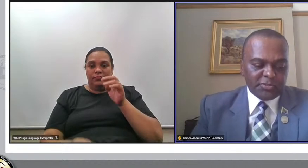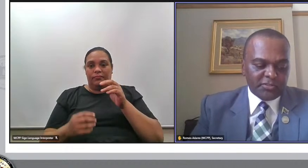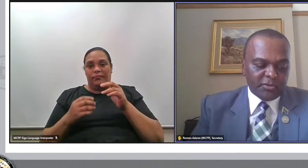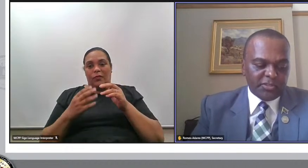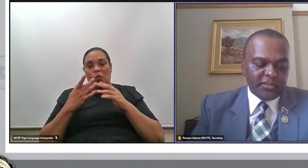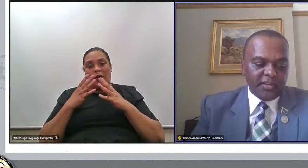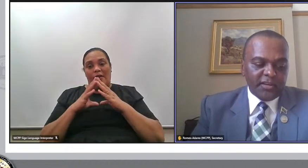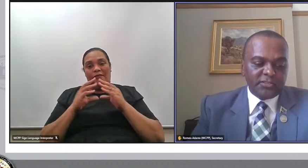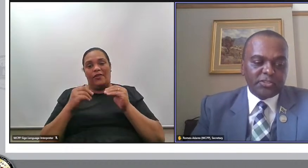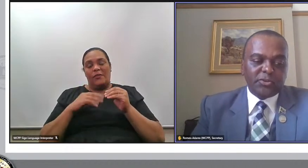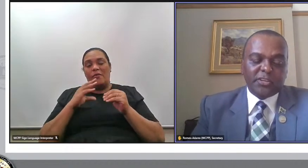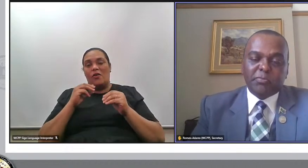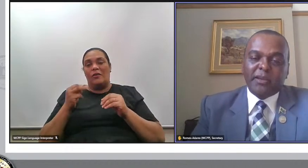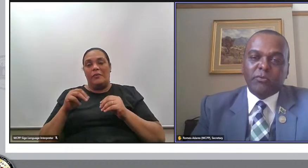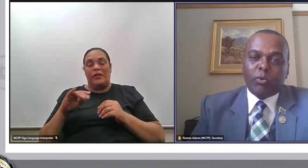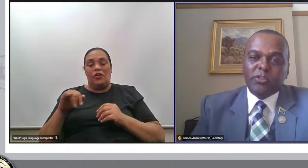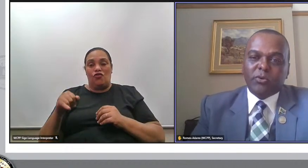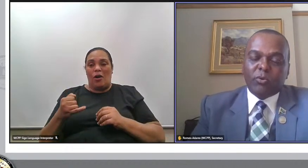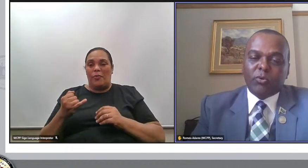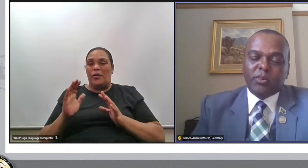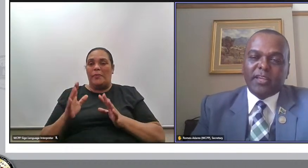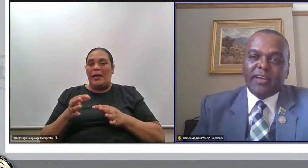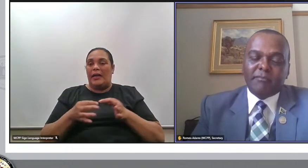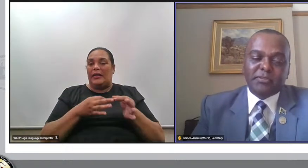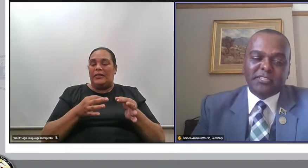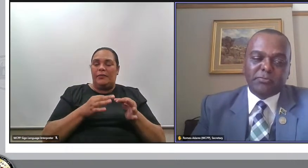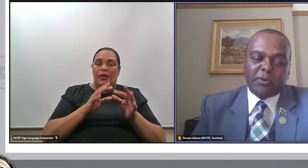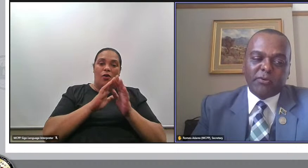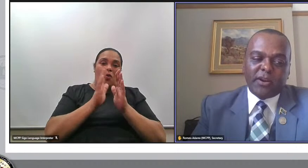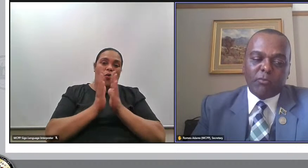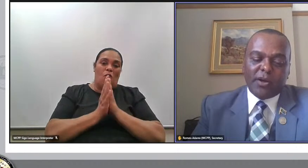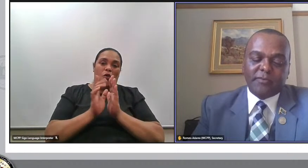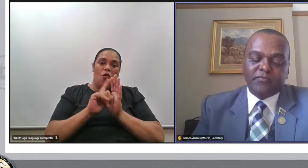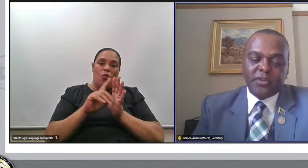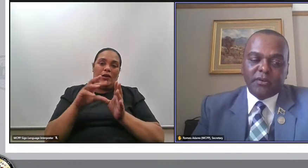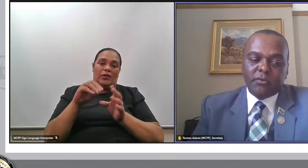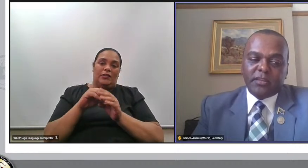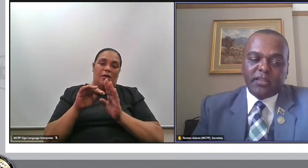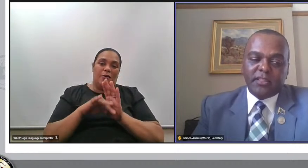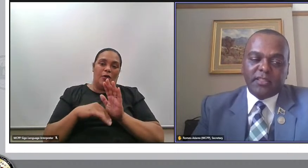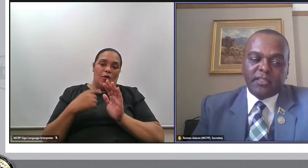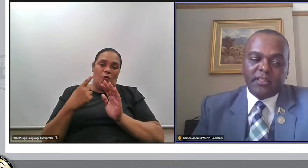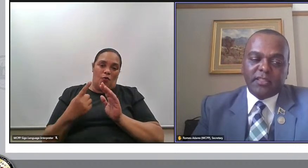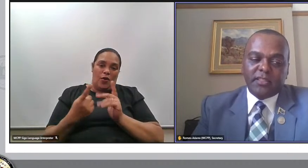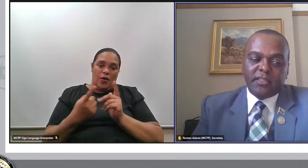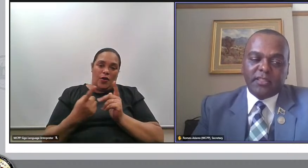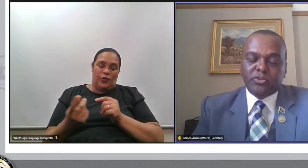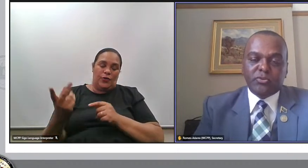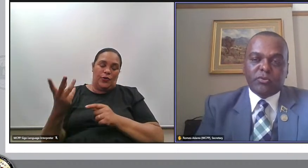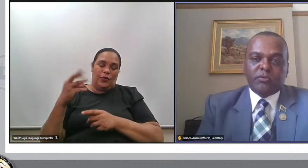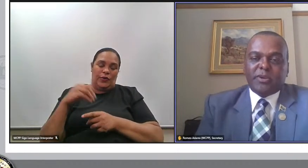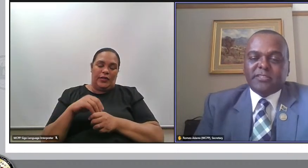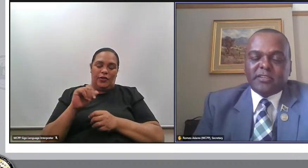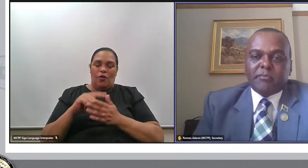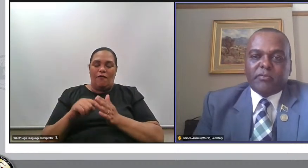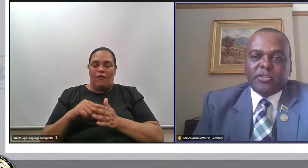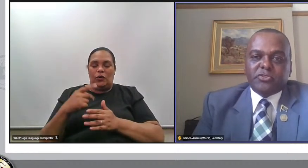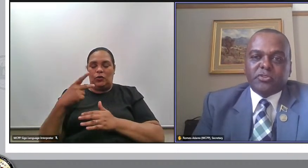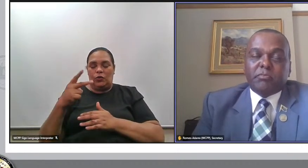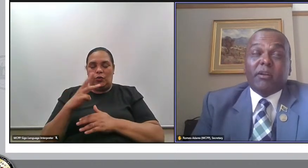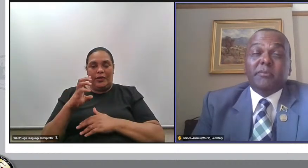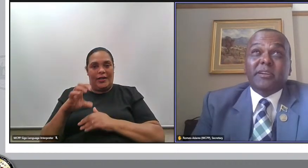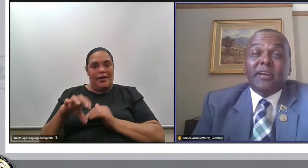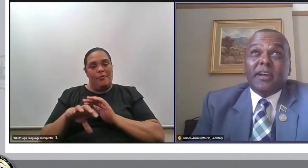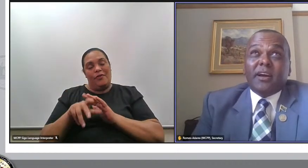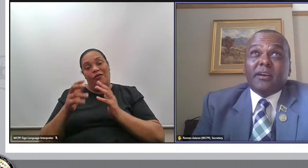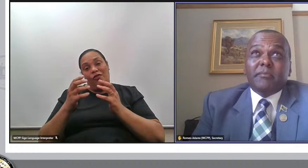just ask Mr. Jawadin just to explain what all encompasses Program 1 within the Vote 2 Western Cape